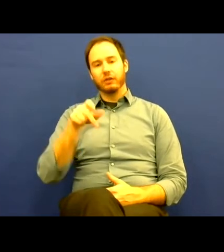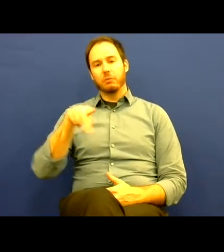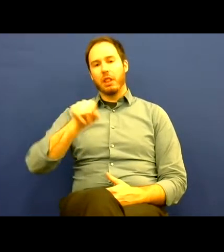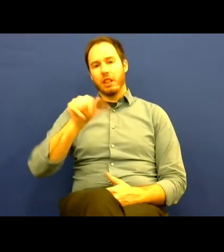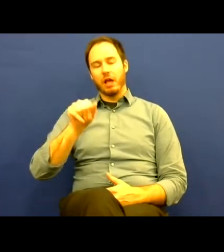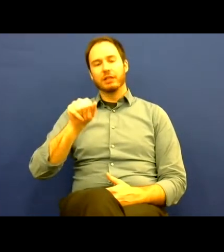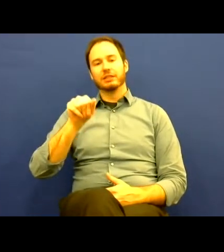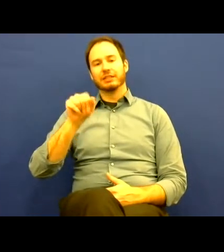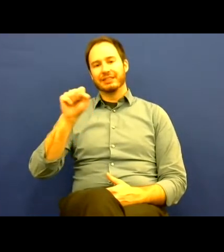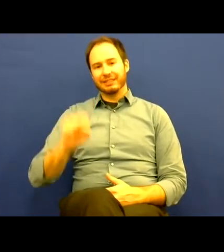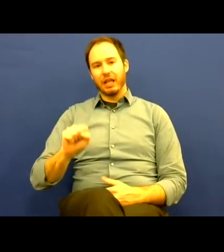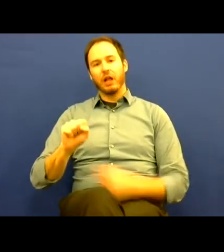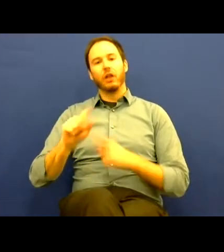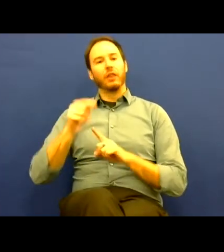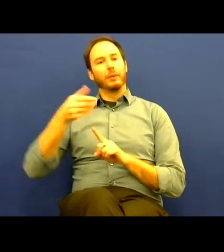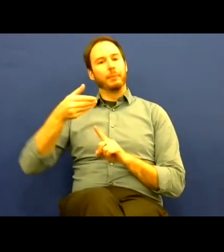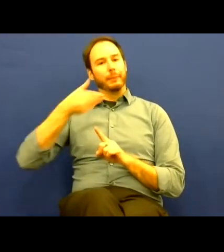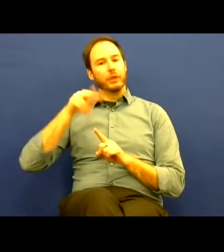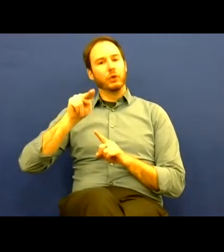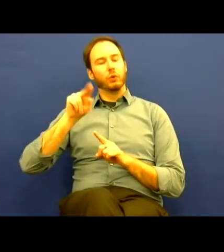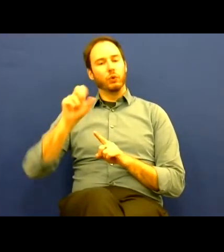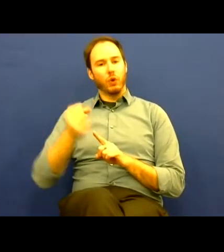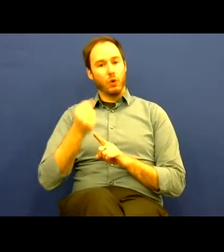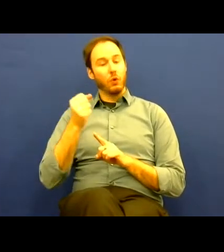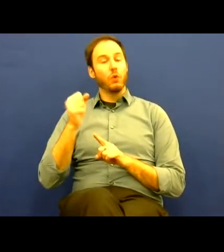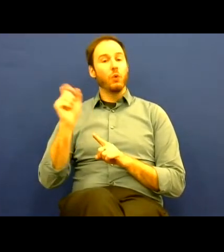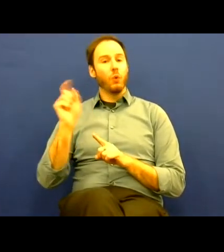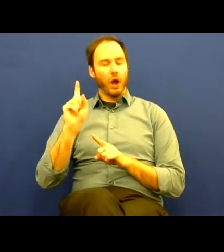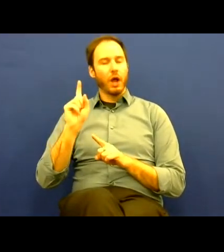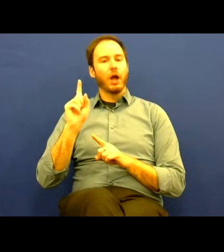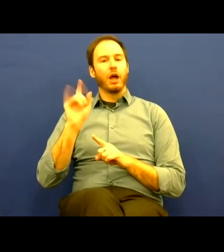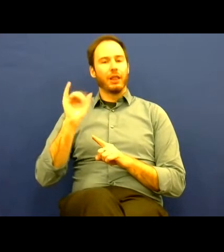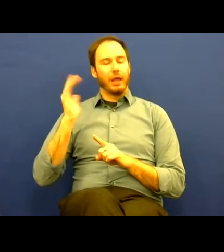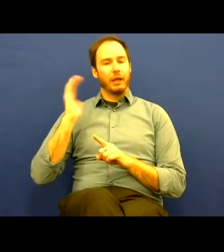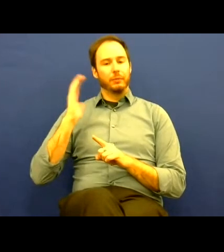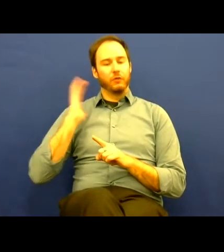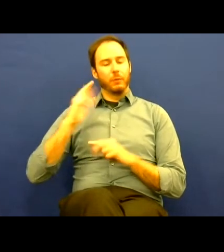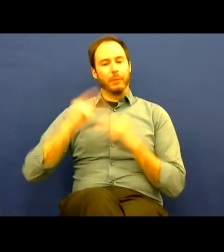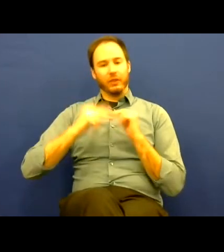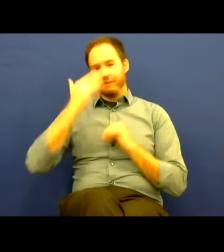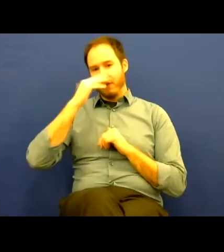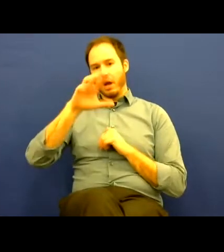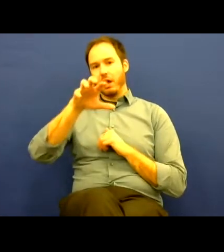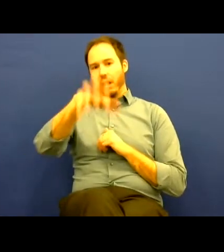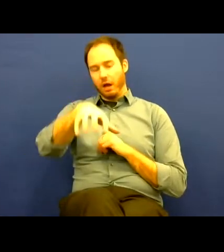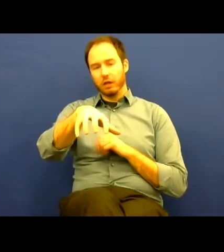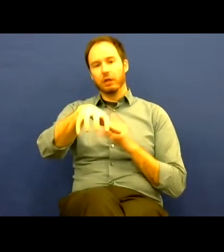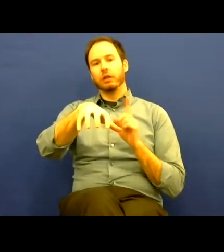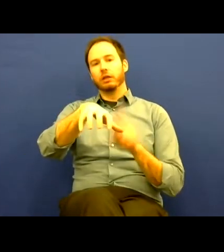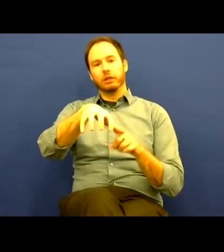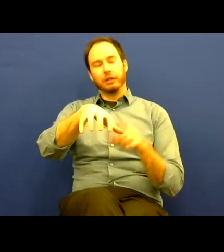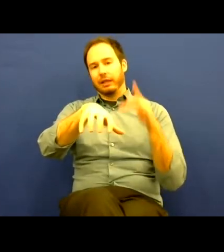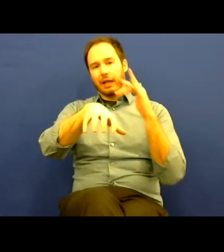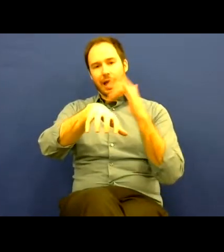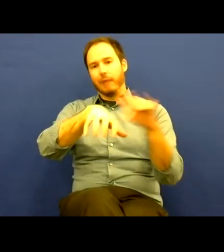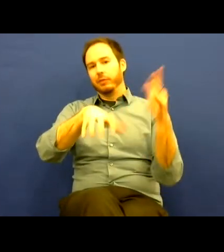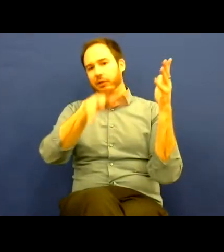South, the Pizzeria Uno building was the building in the front, hasn't been occupied for quite a